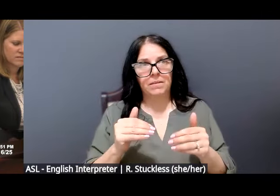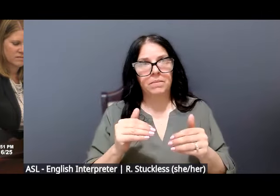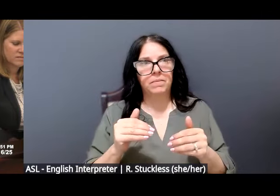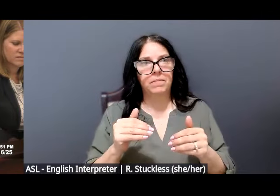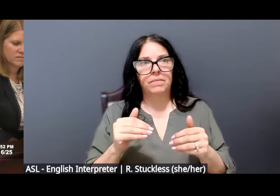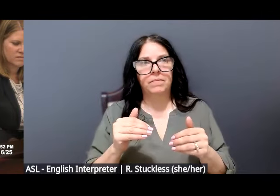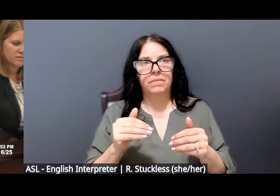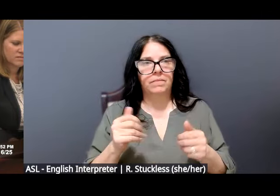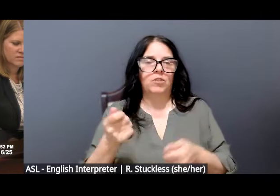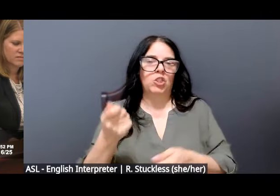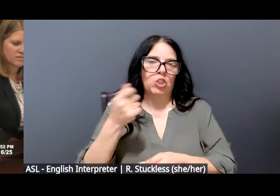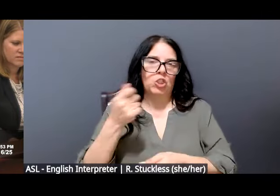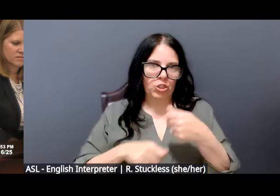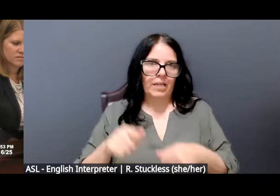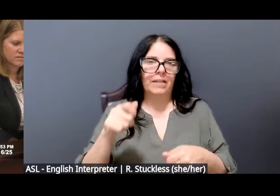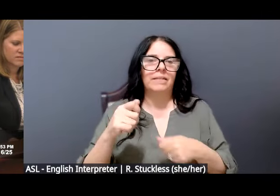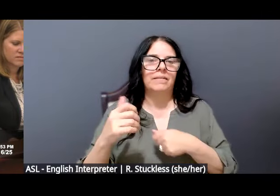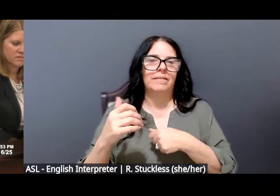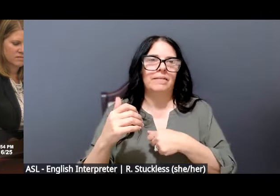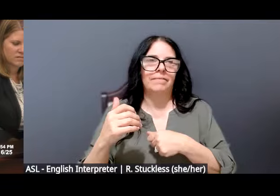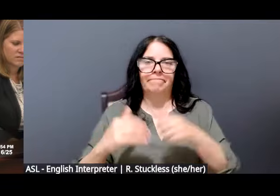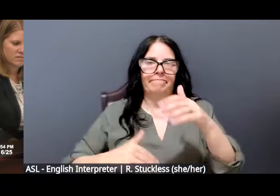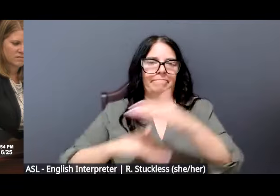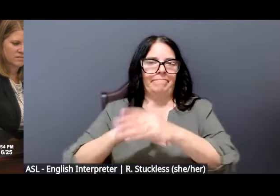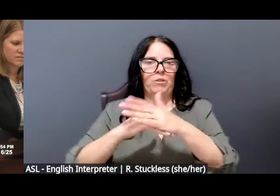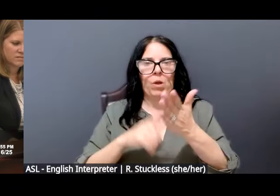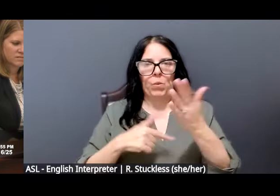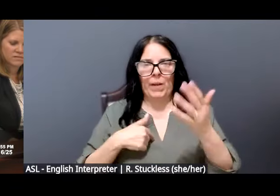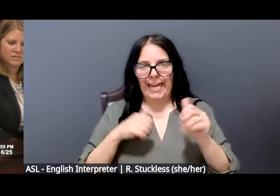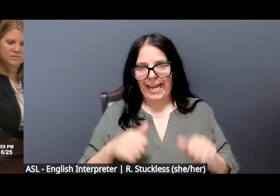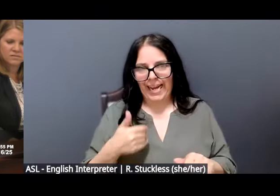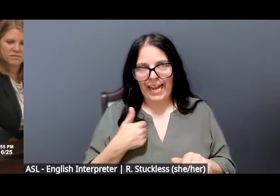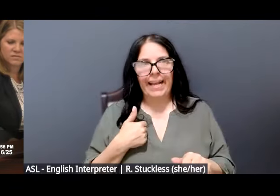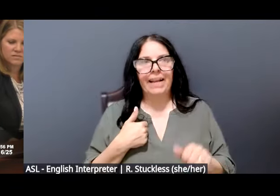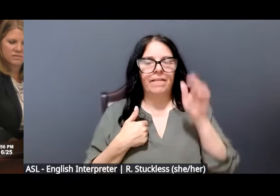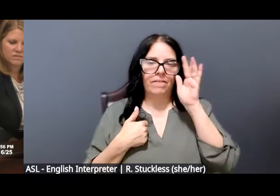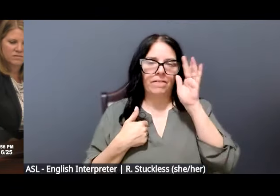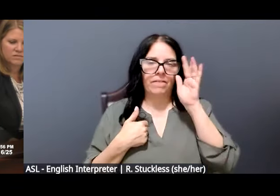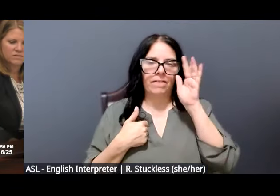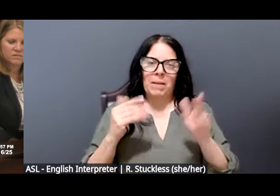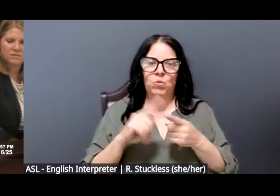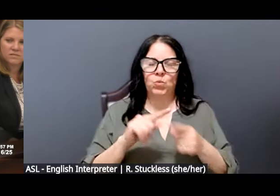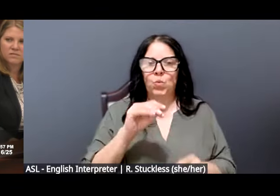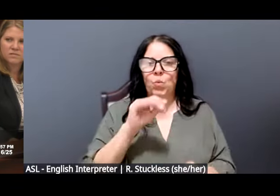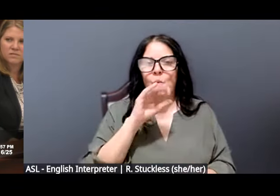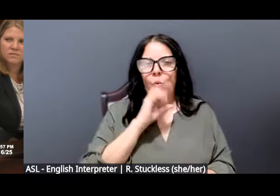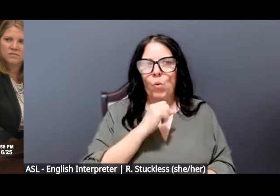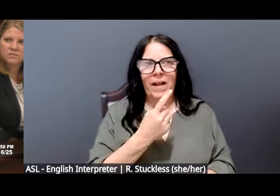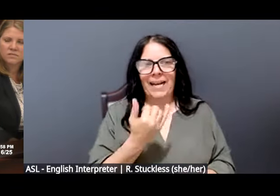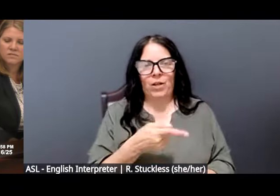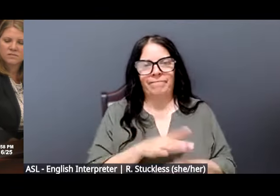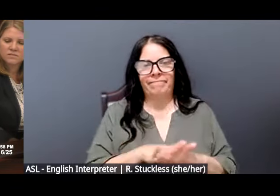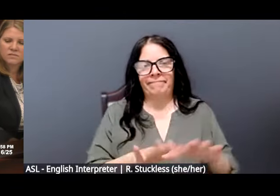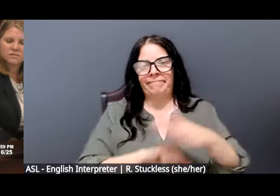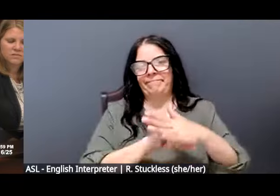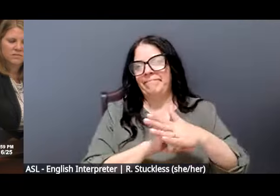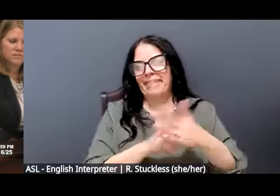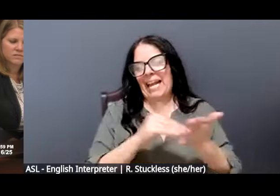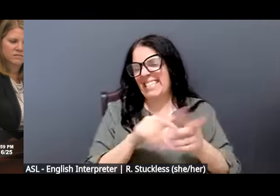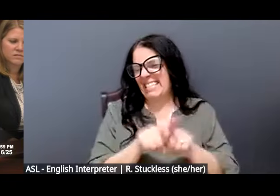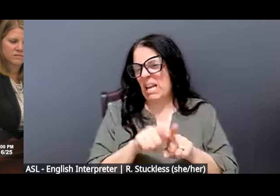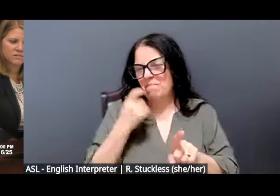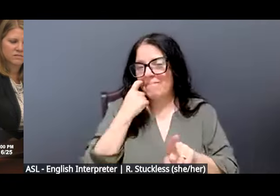one again that we can have versus the old one, which is now at an end of life again. So